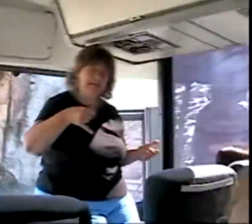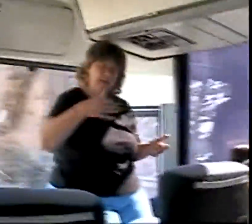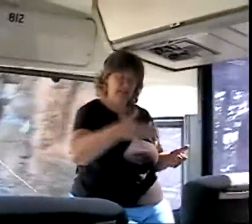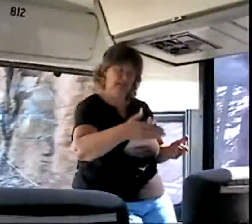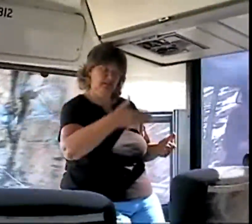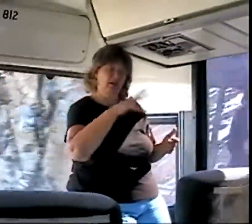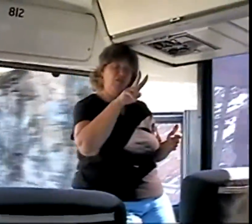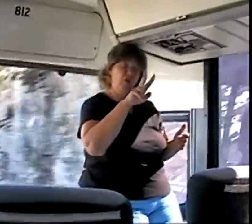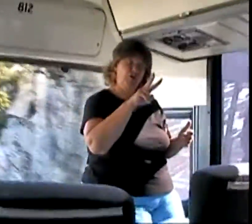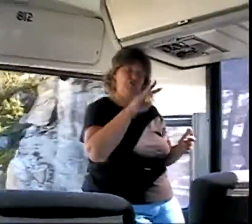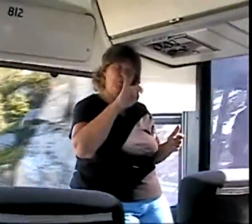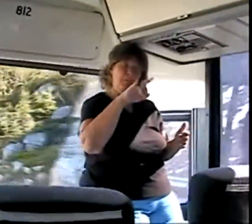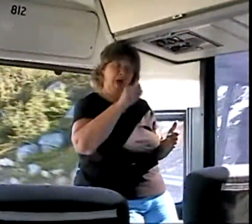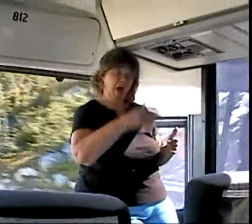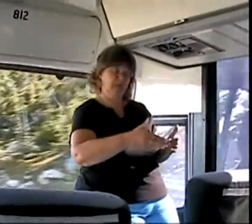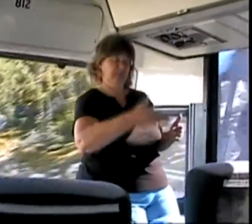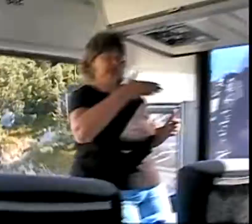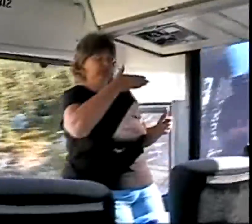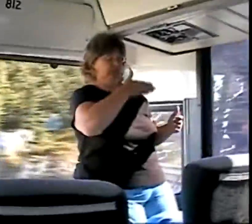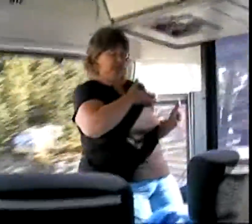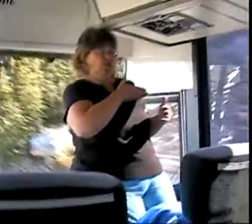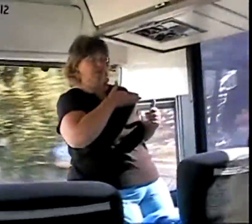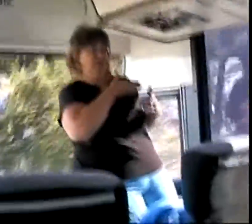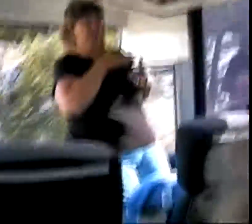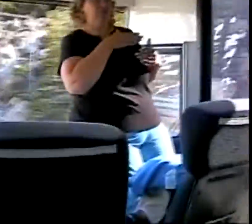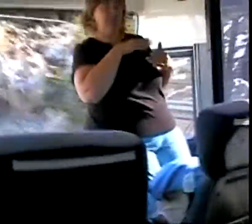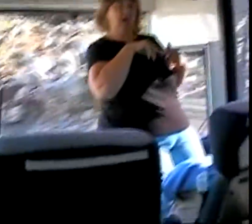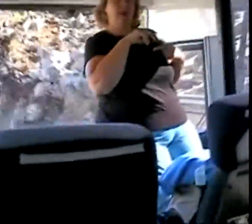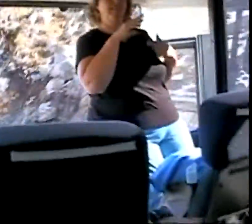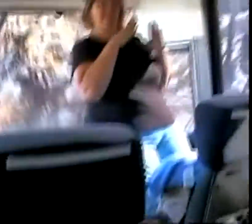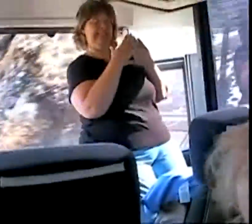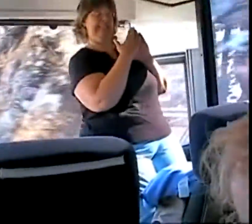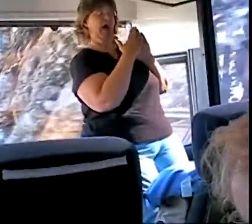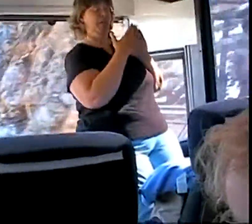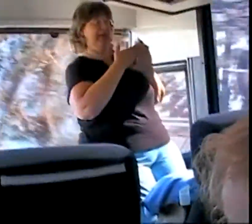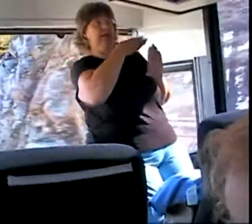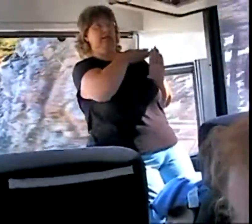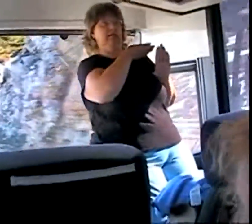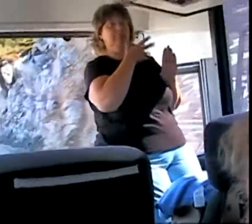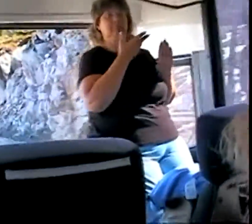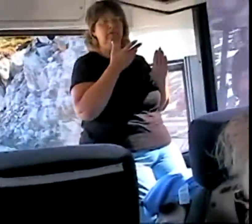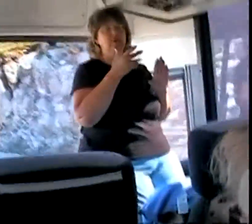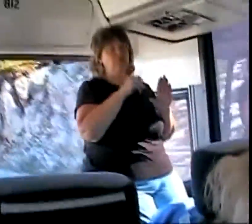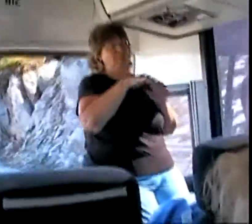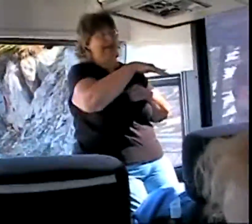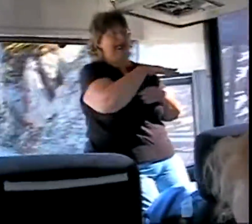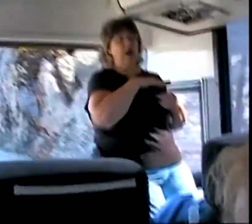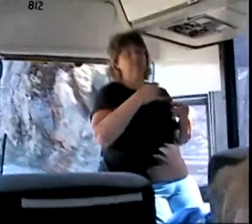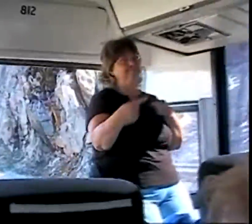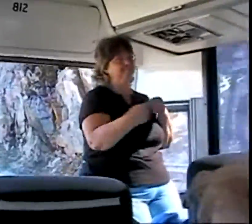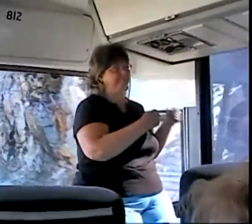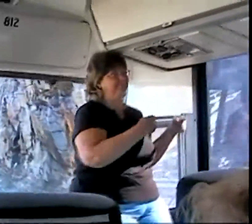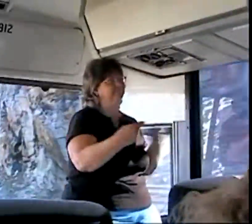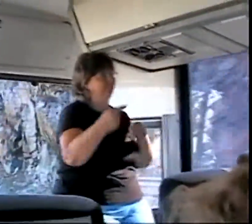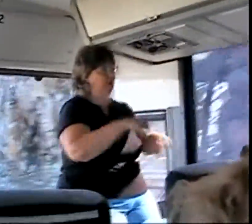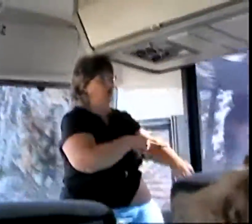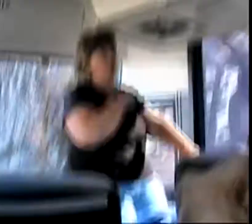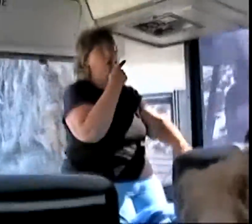32 miles on the interior side of the summits. So the whole area was disputed for a long time, which created